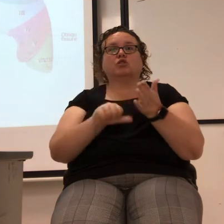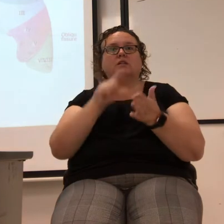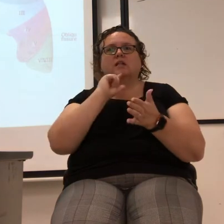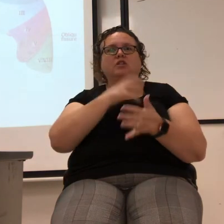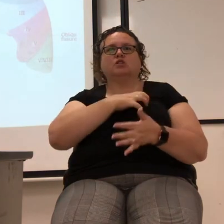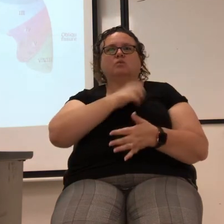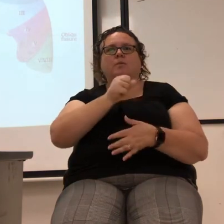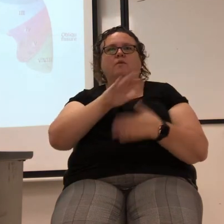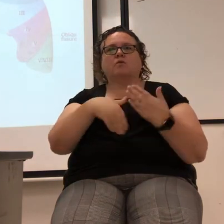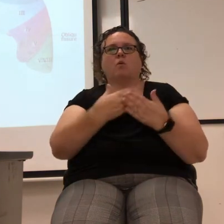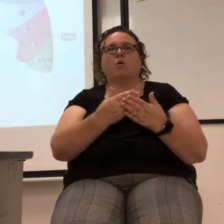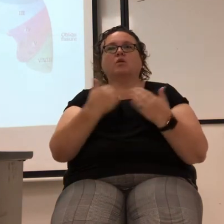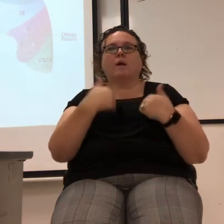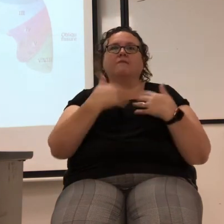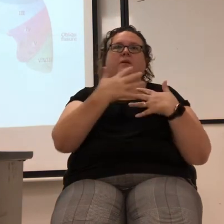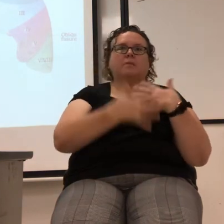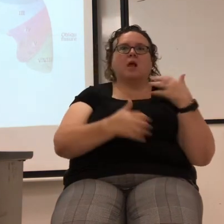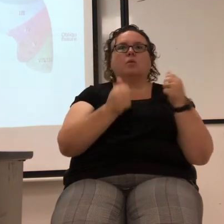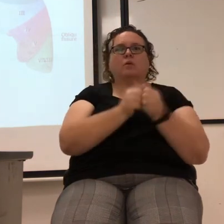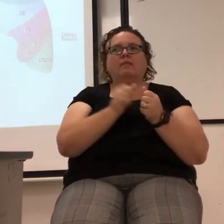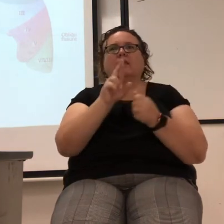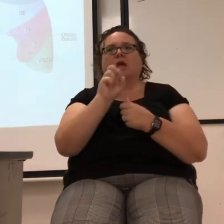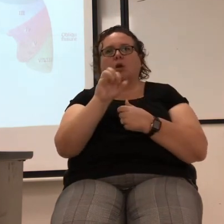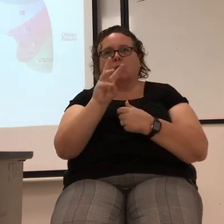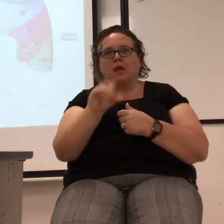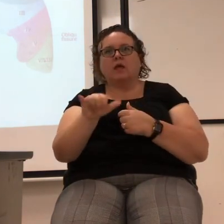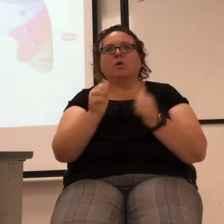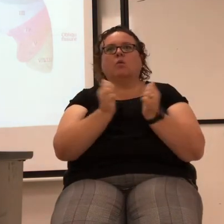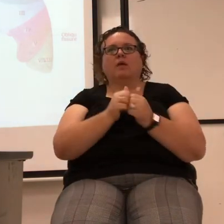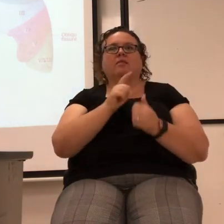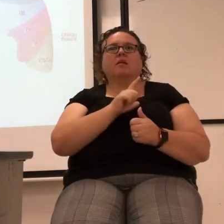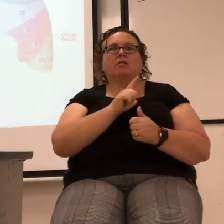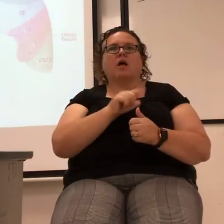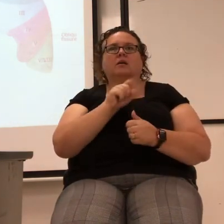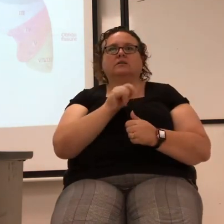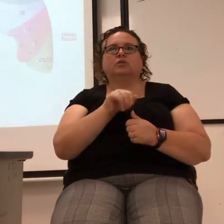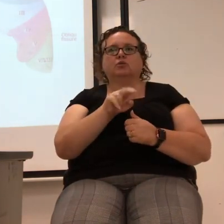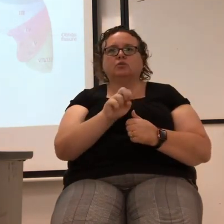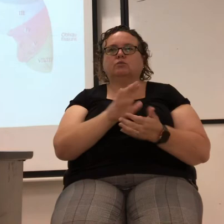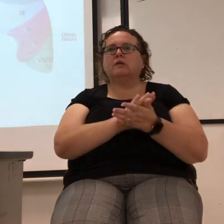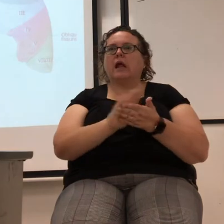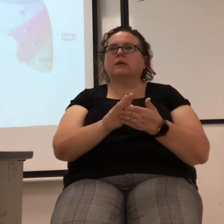get the blood with the airway with the lung tissue. Nice little package.